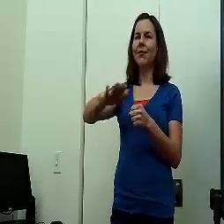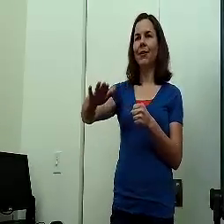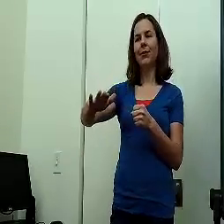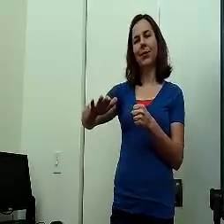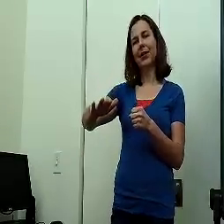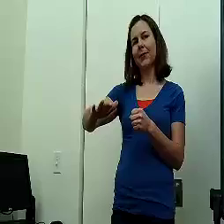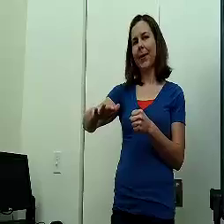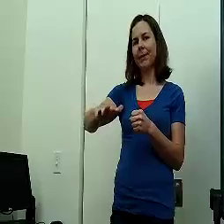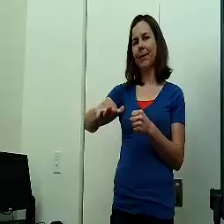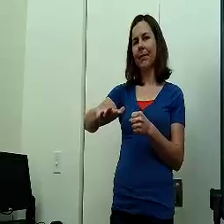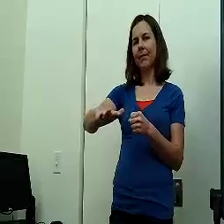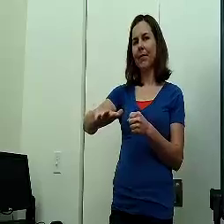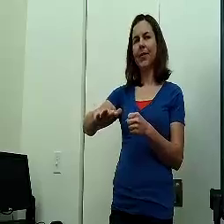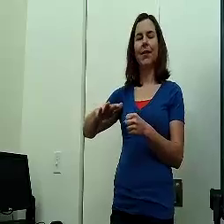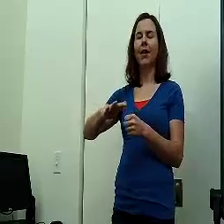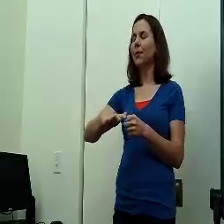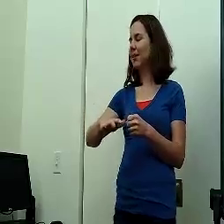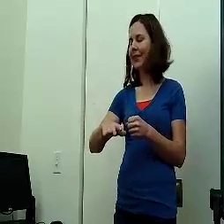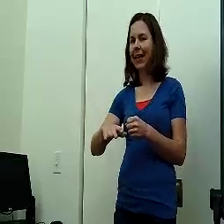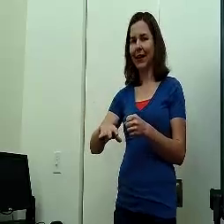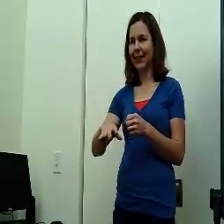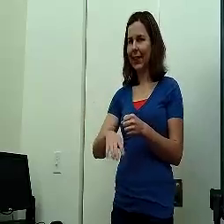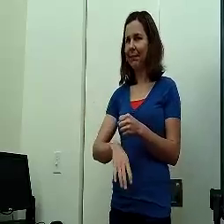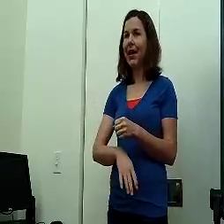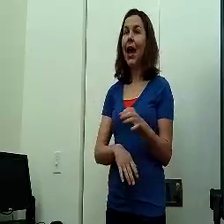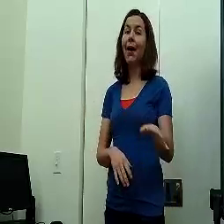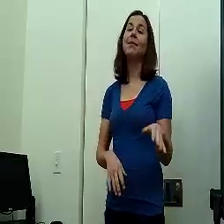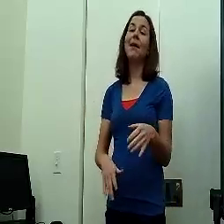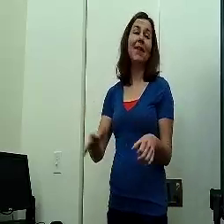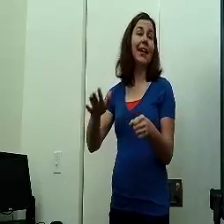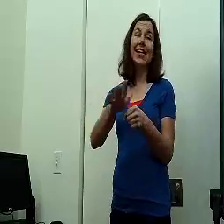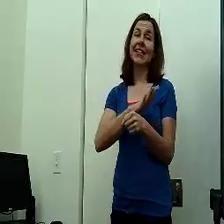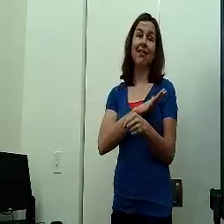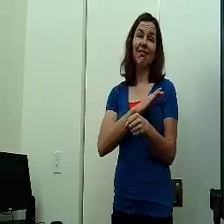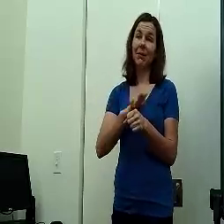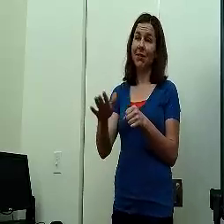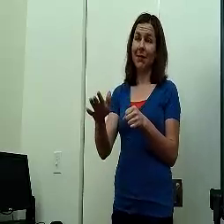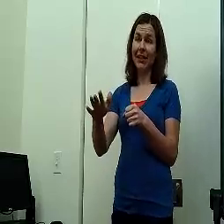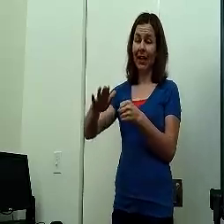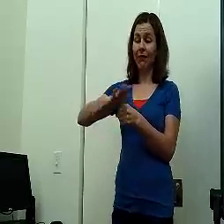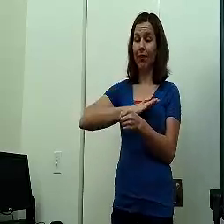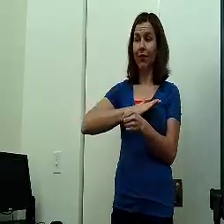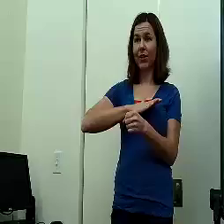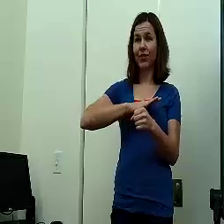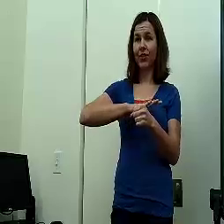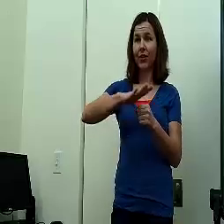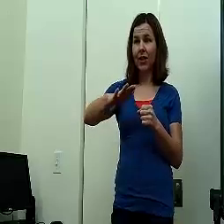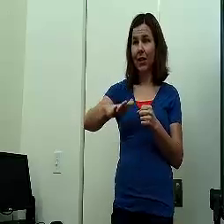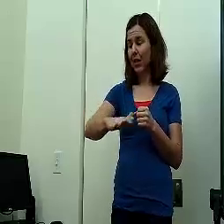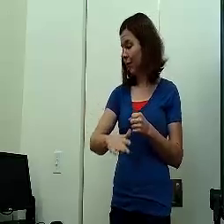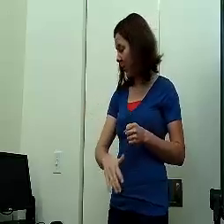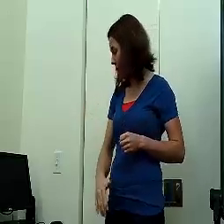Enough goes away from you. They're almost exactly the same. Same thing in ASL. Comes from ASL. Full towards you. Enough away from